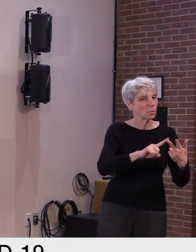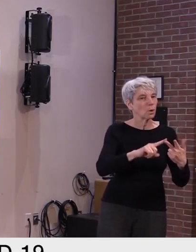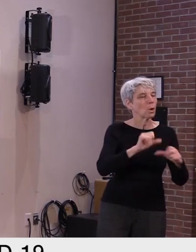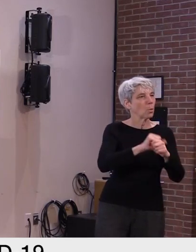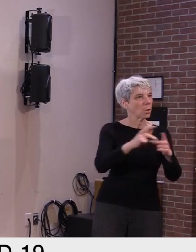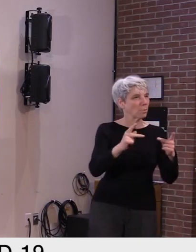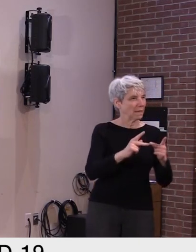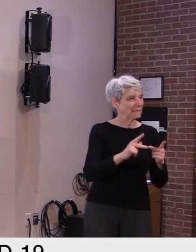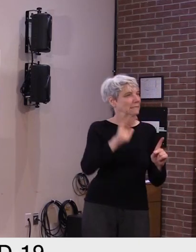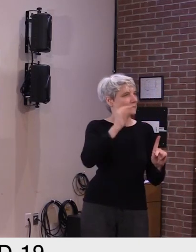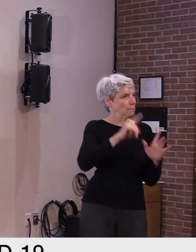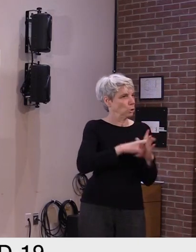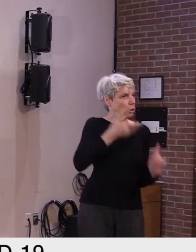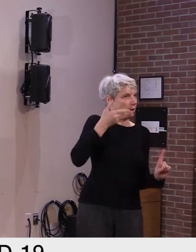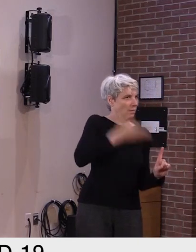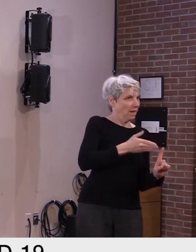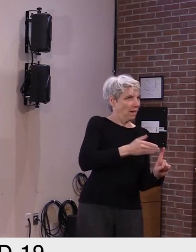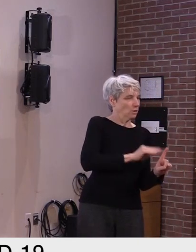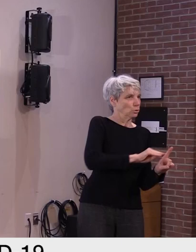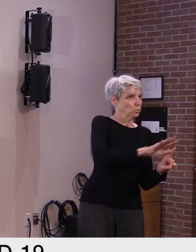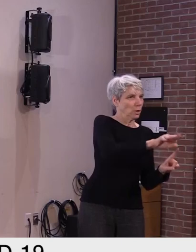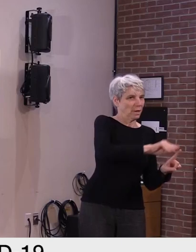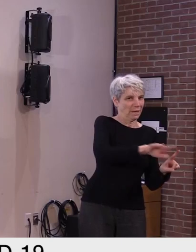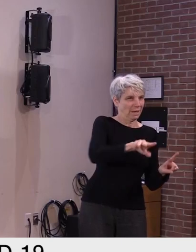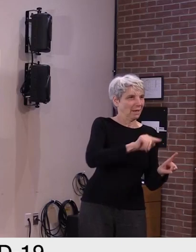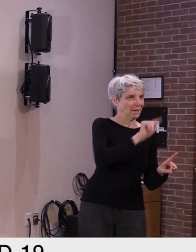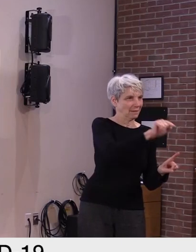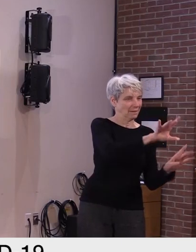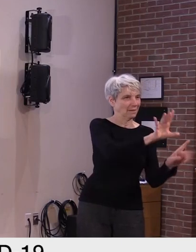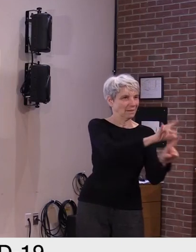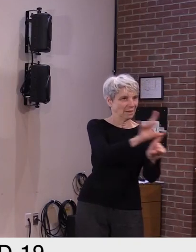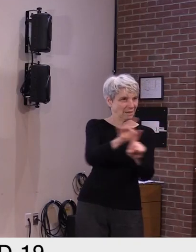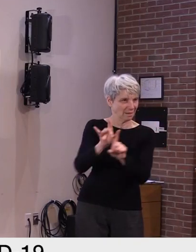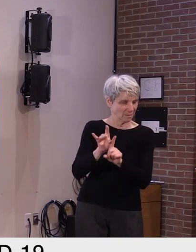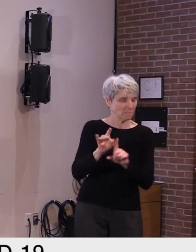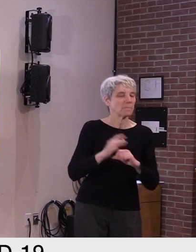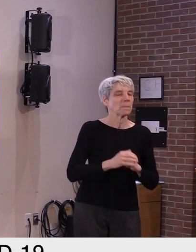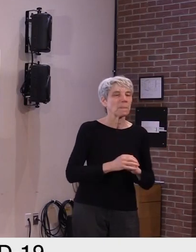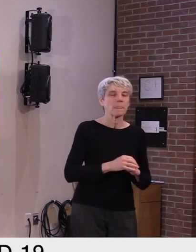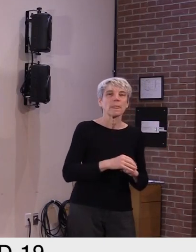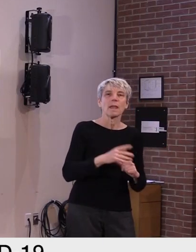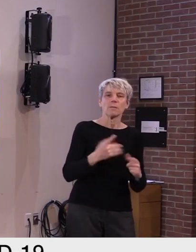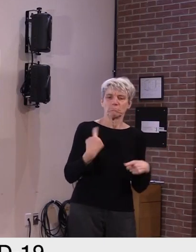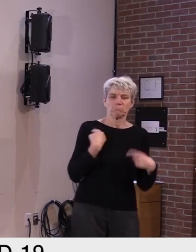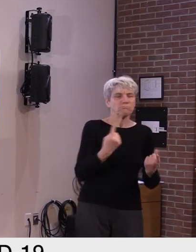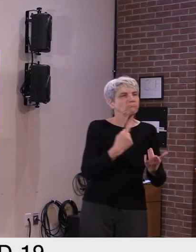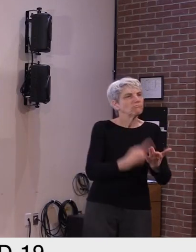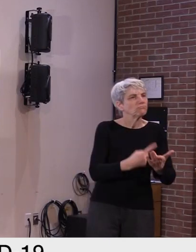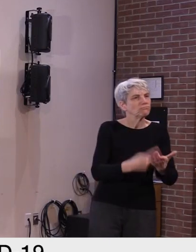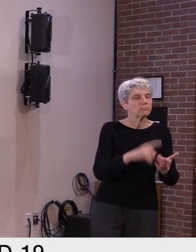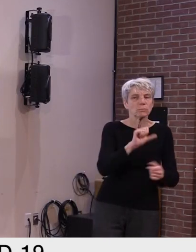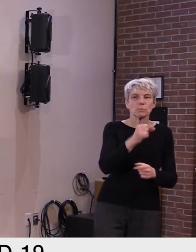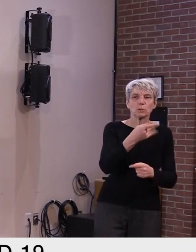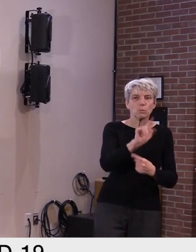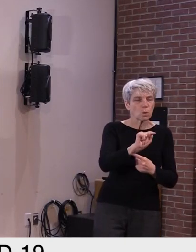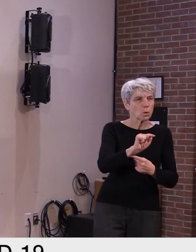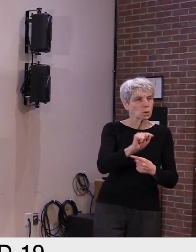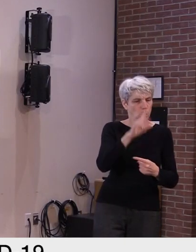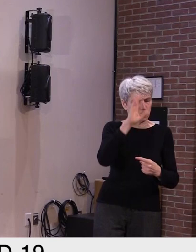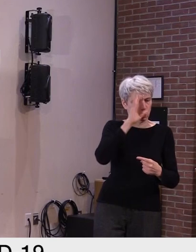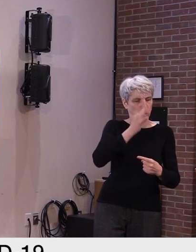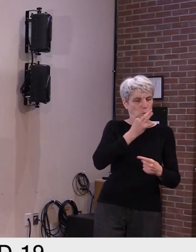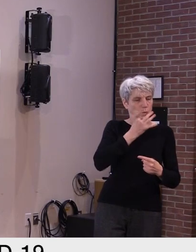We always like to think of sports, and we're thinking about this frequently now as we're talking about winter sports guidance for